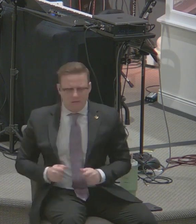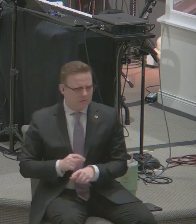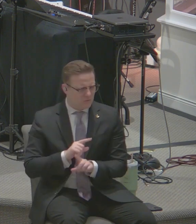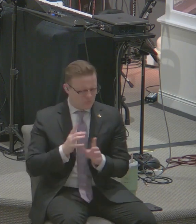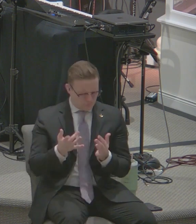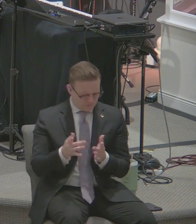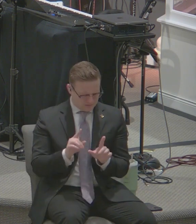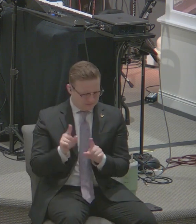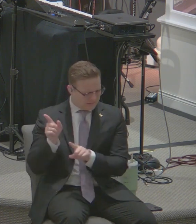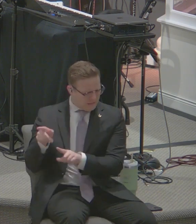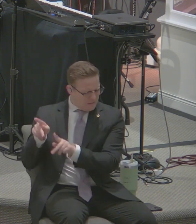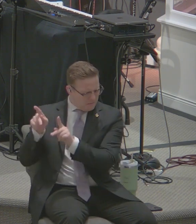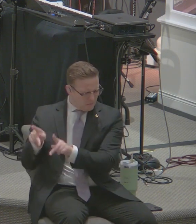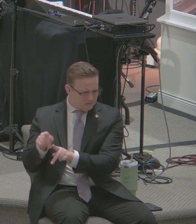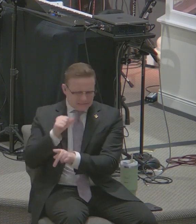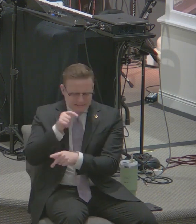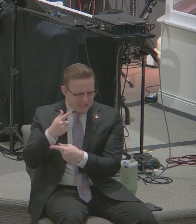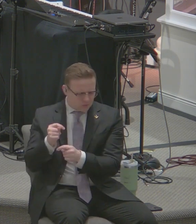to harm me.